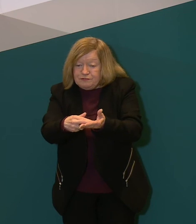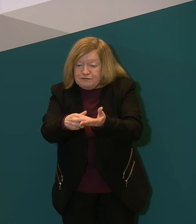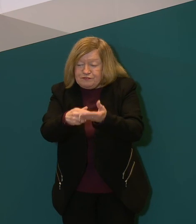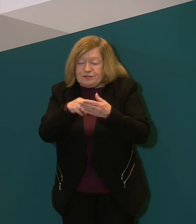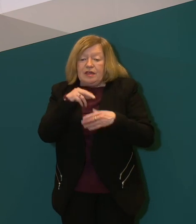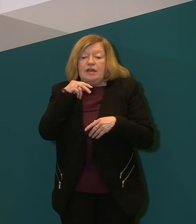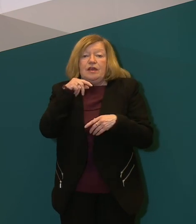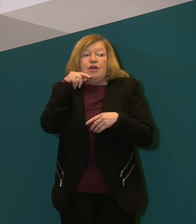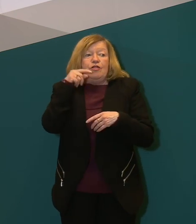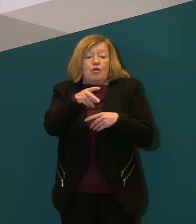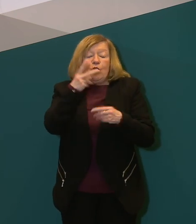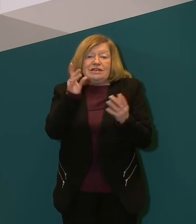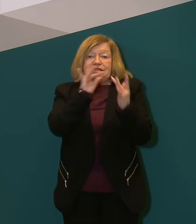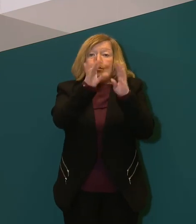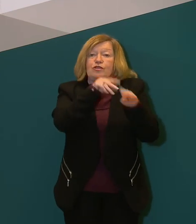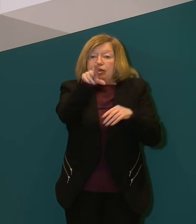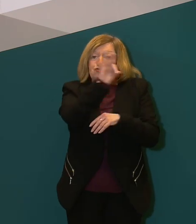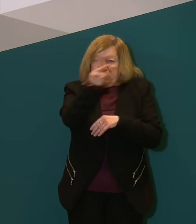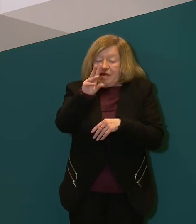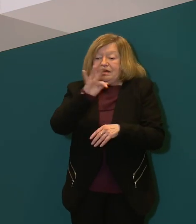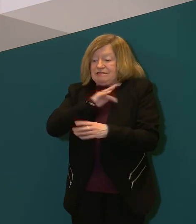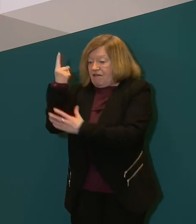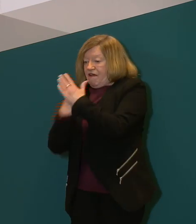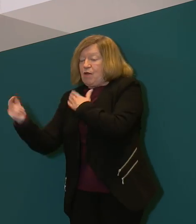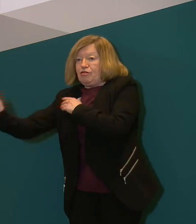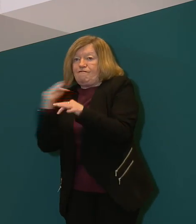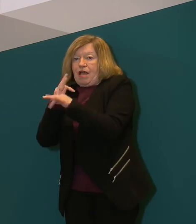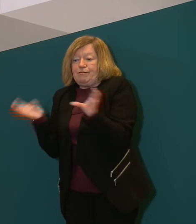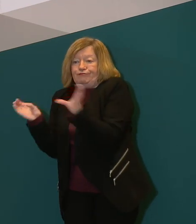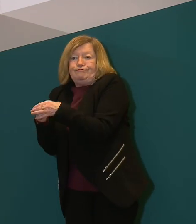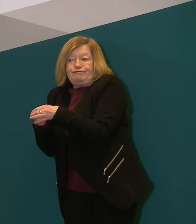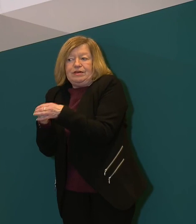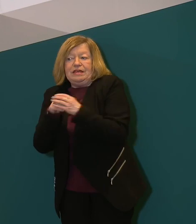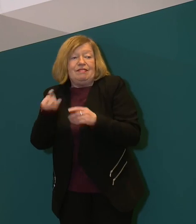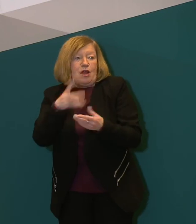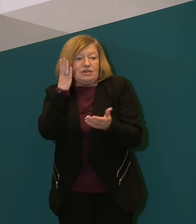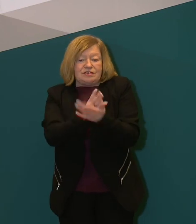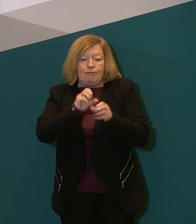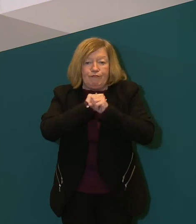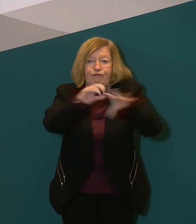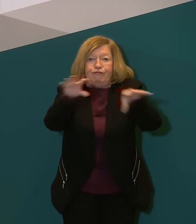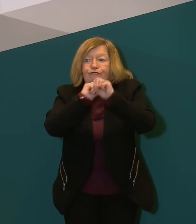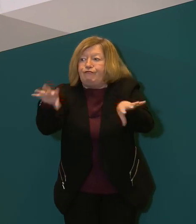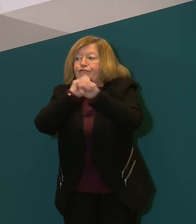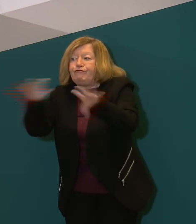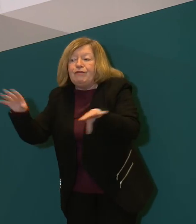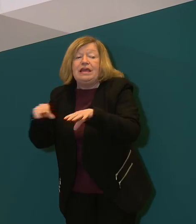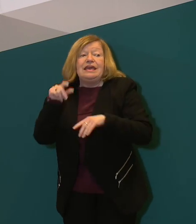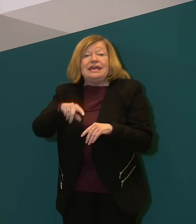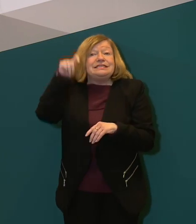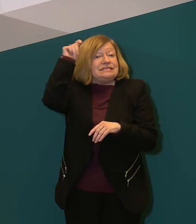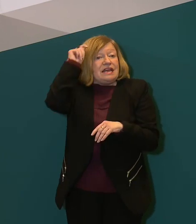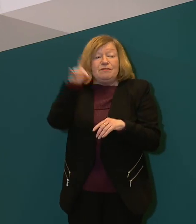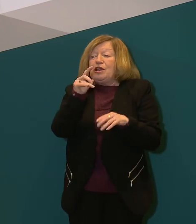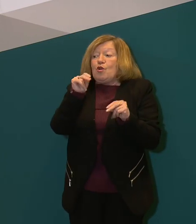they've been screened by their GP, self-isolate with their family members. That's what will break the transmission of the virus. The testing, it makes little